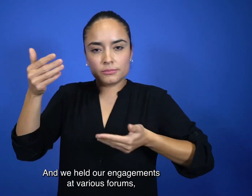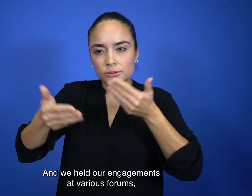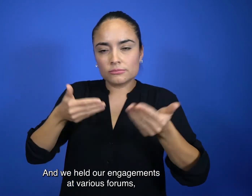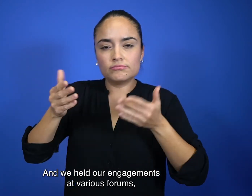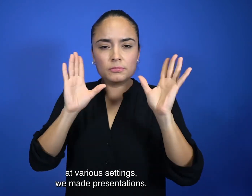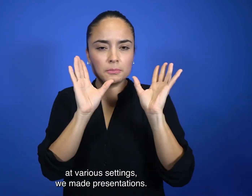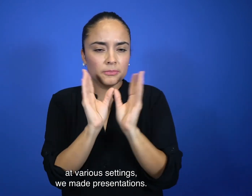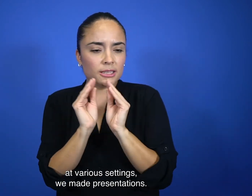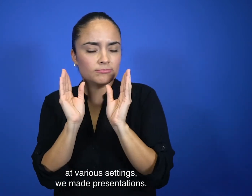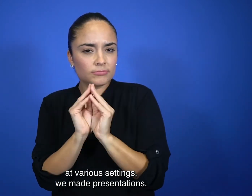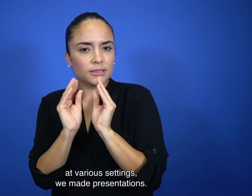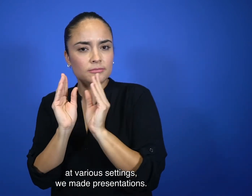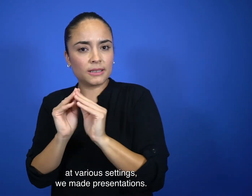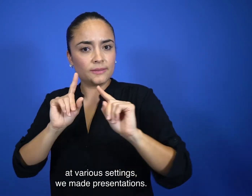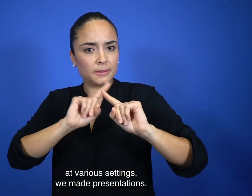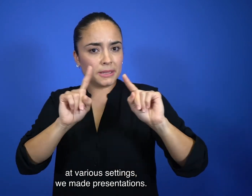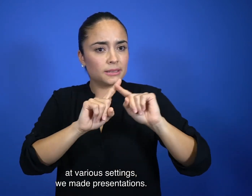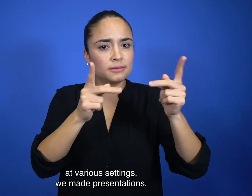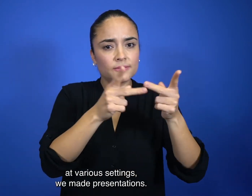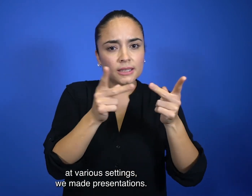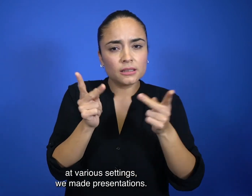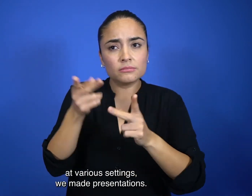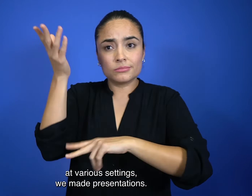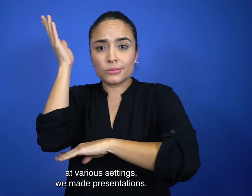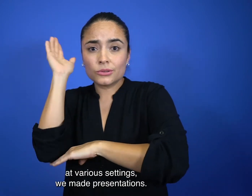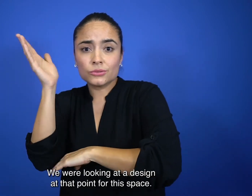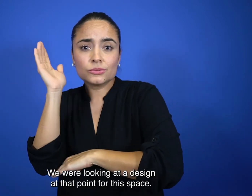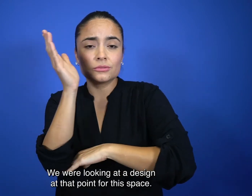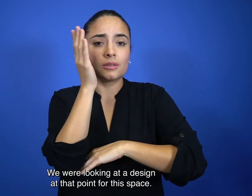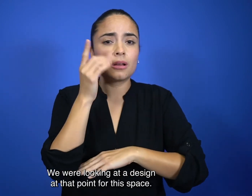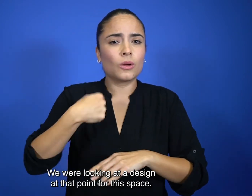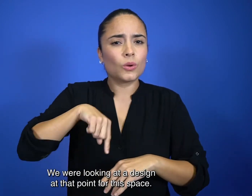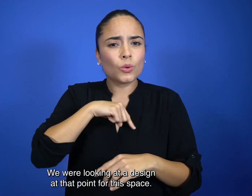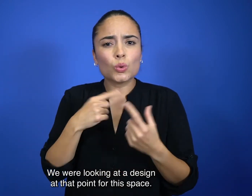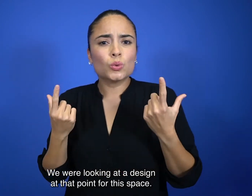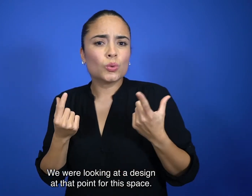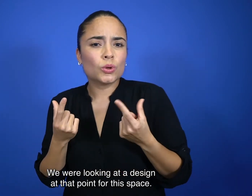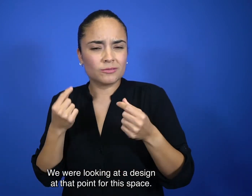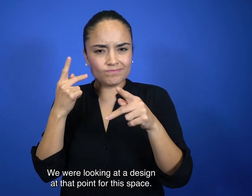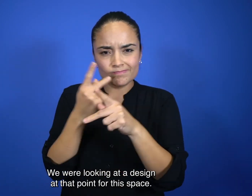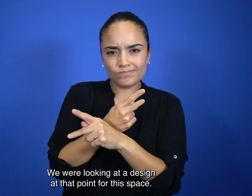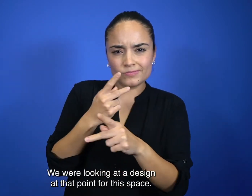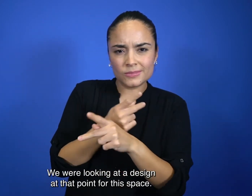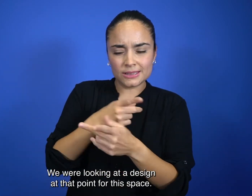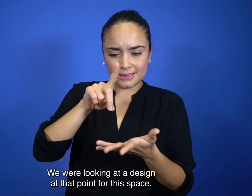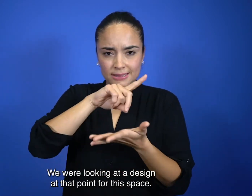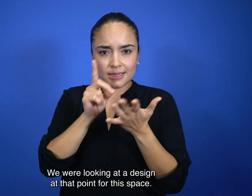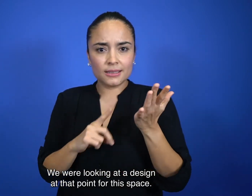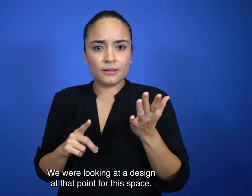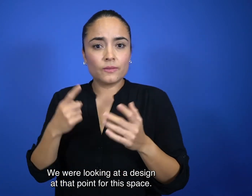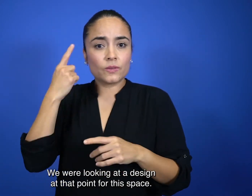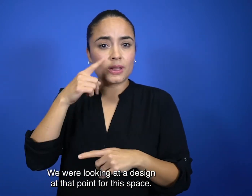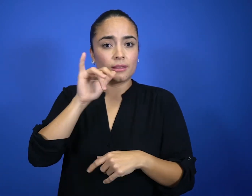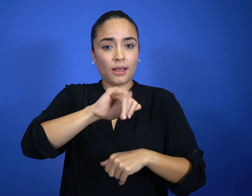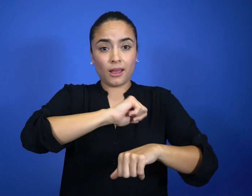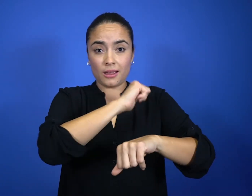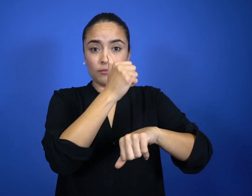forums, at various settings. We made presentations. We were looking at a design at that point for the space,